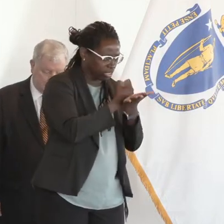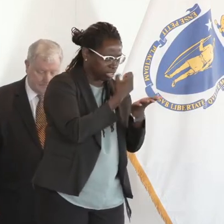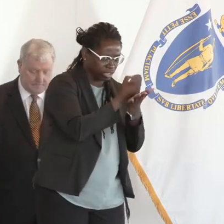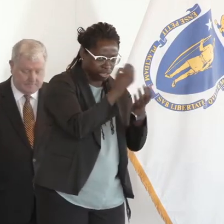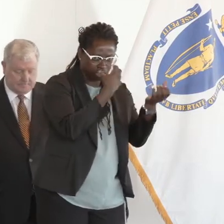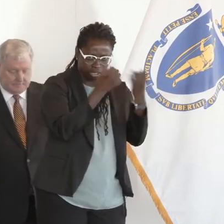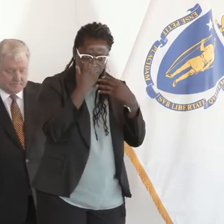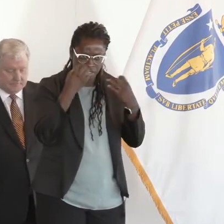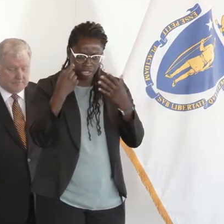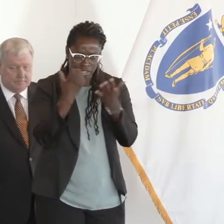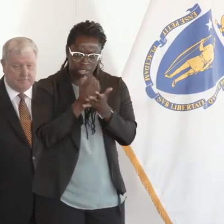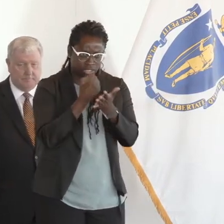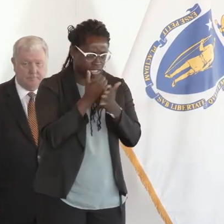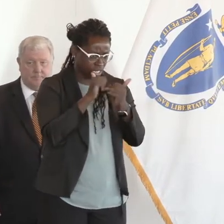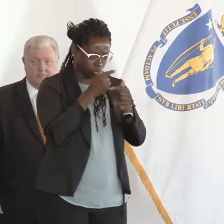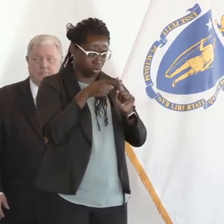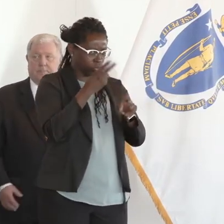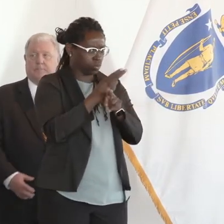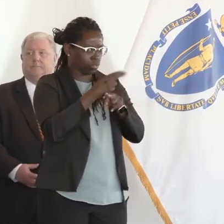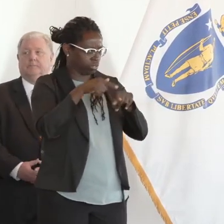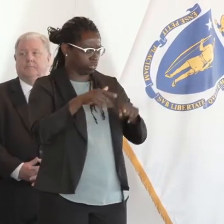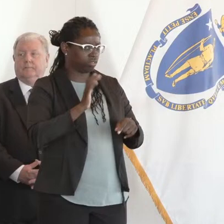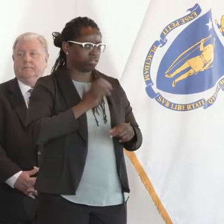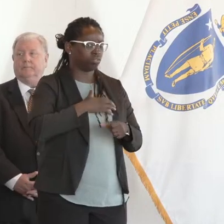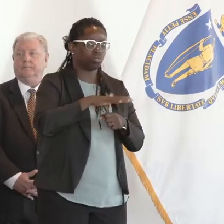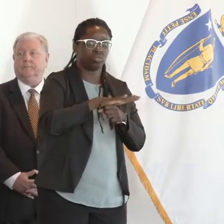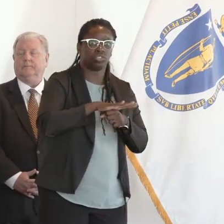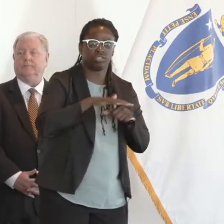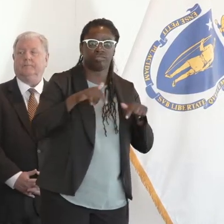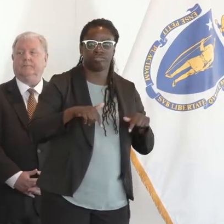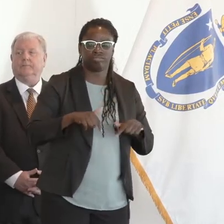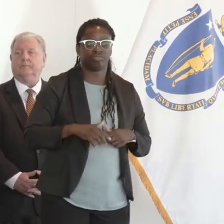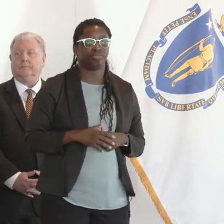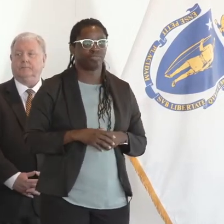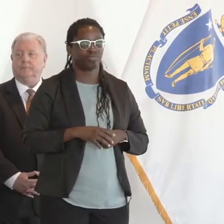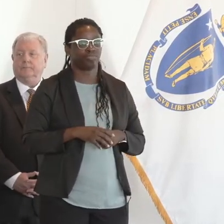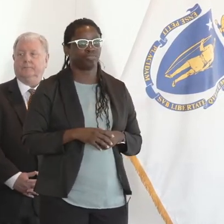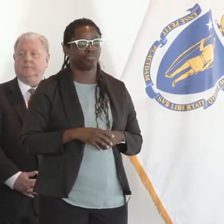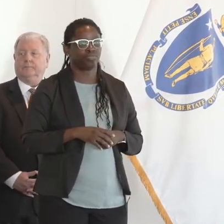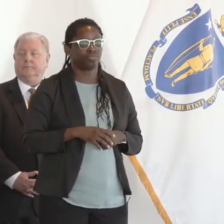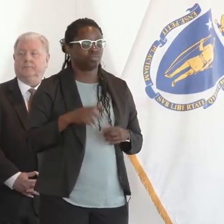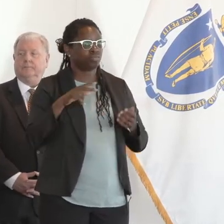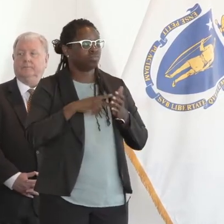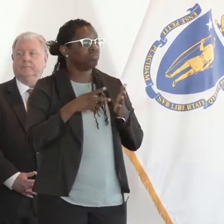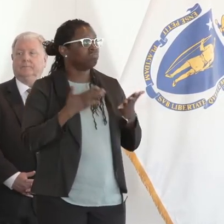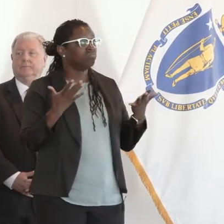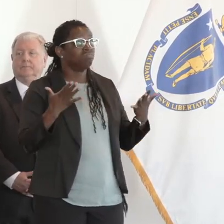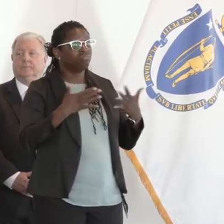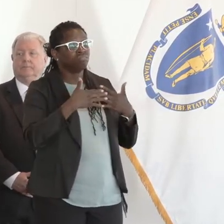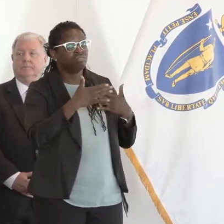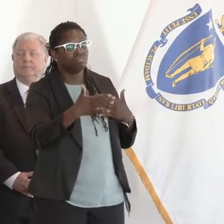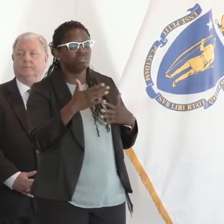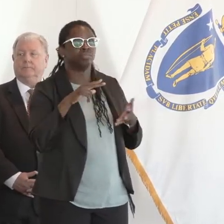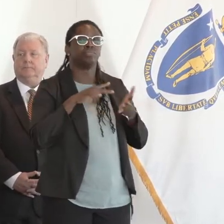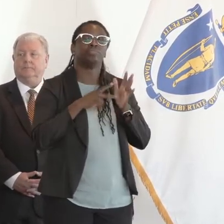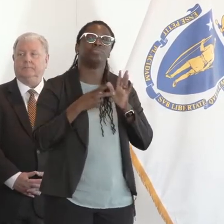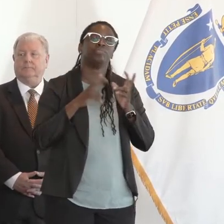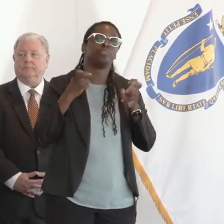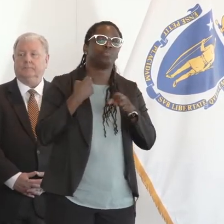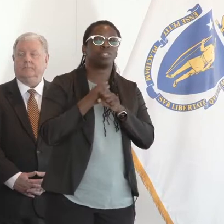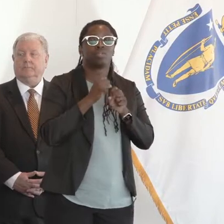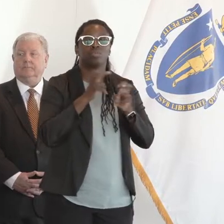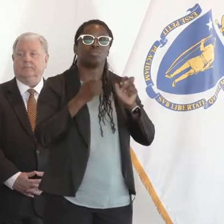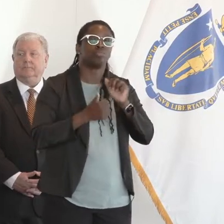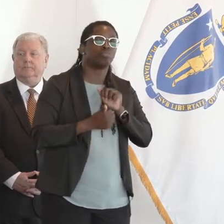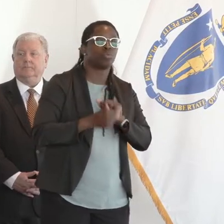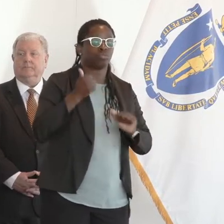our own assets within our jurisdictions that we're going to make the most, and not just for our individual, not just for the region,